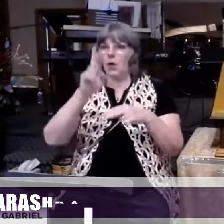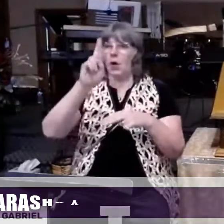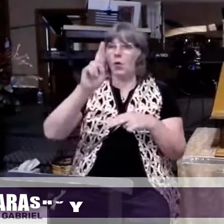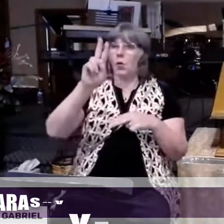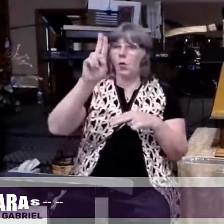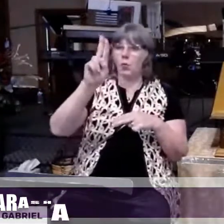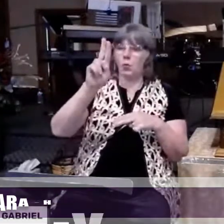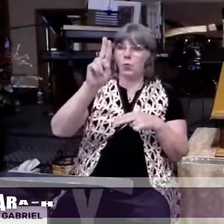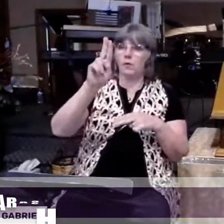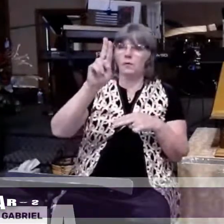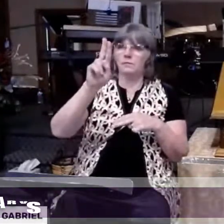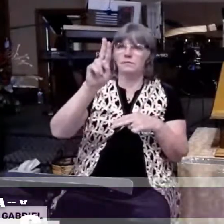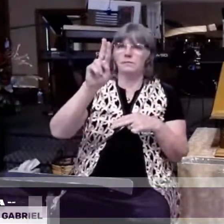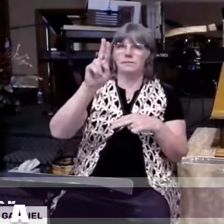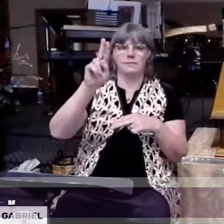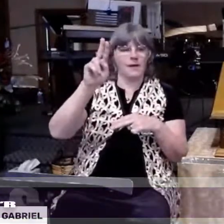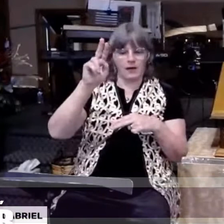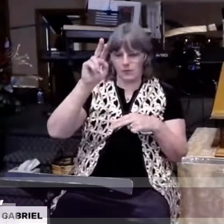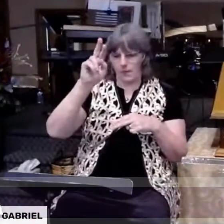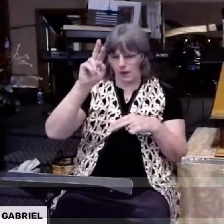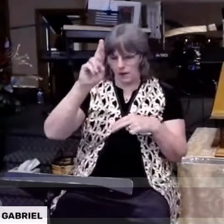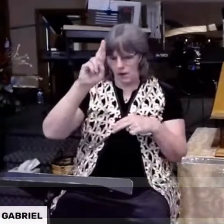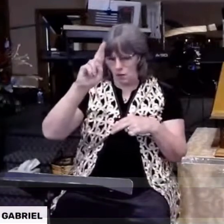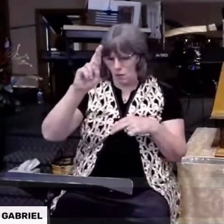Reuel. Can you say Reuel?